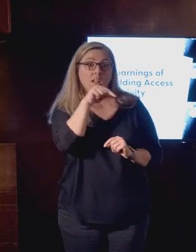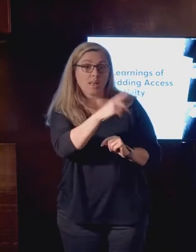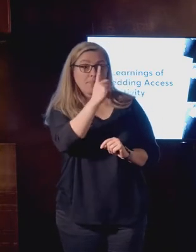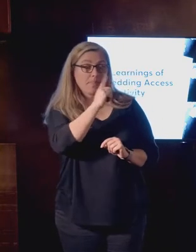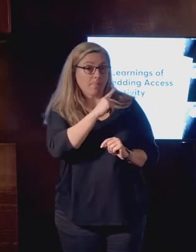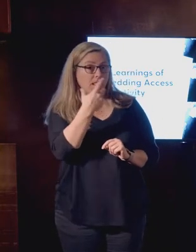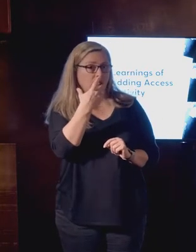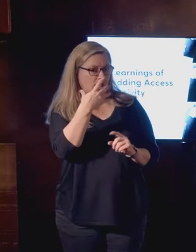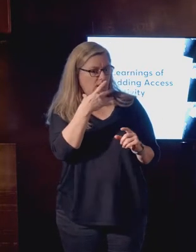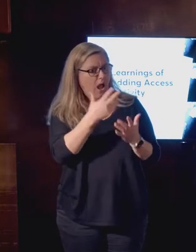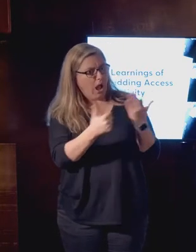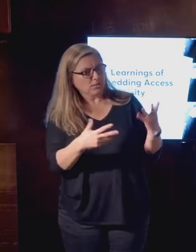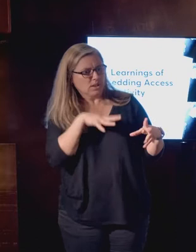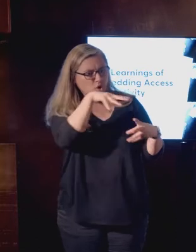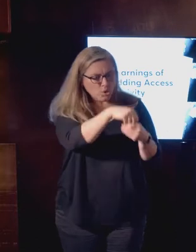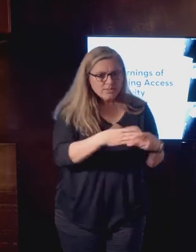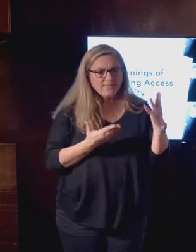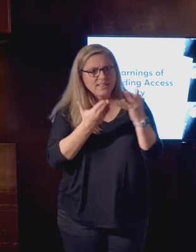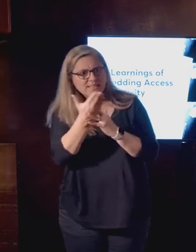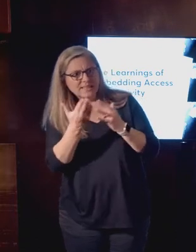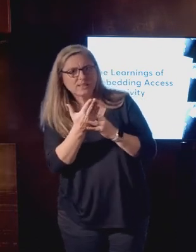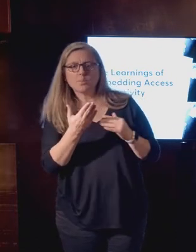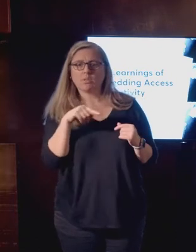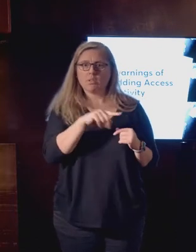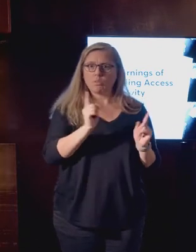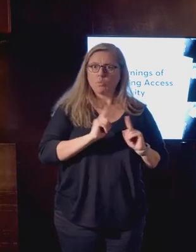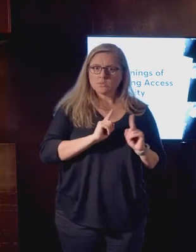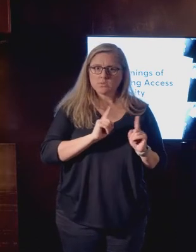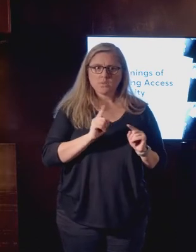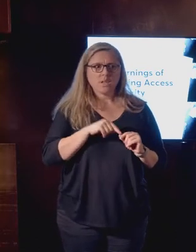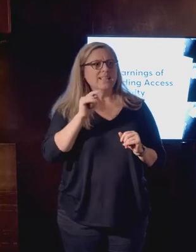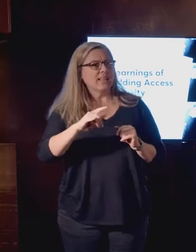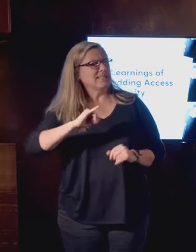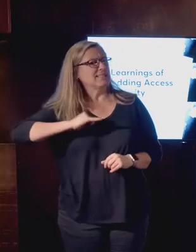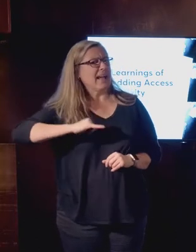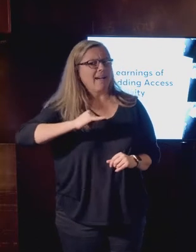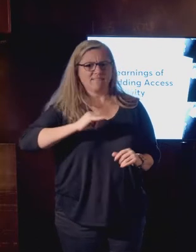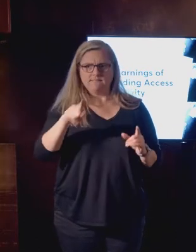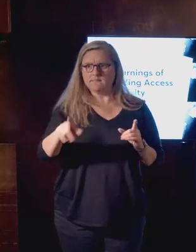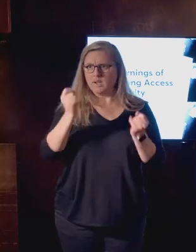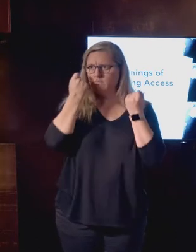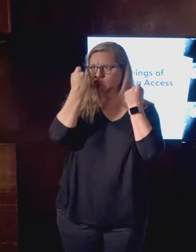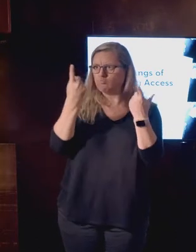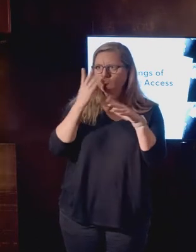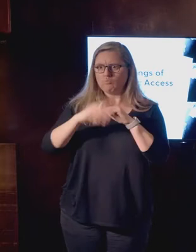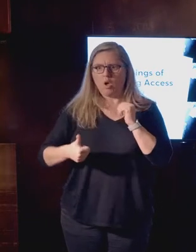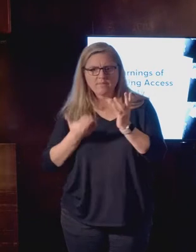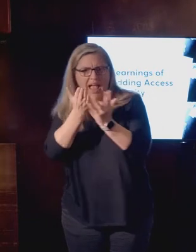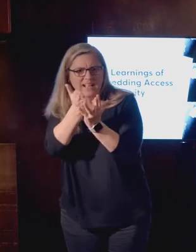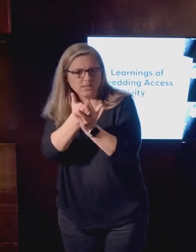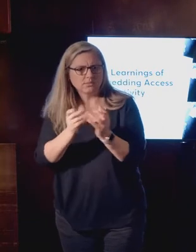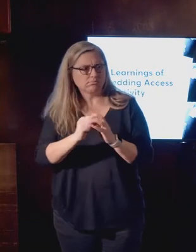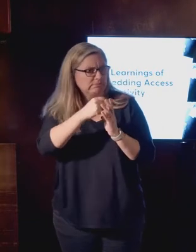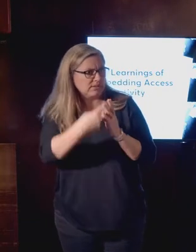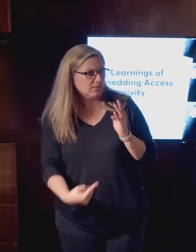for people with disability, some suggestions aside from what I mentioned before were that staff understand accessibility and disability.